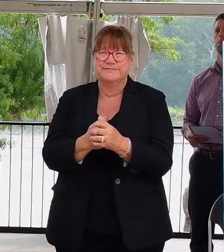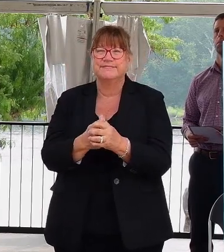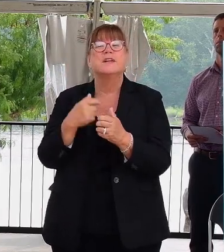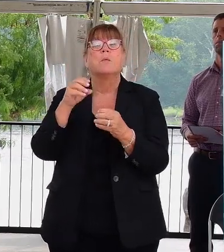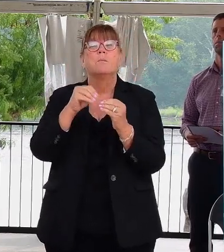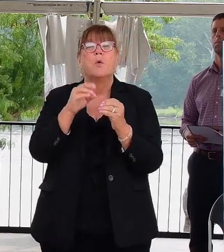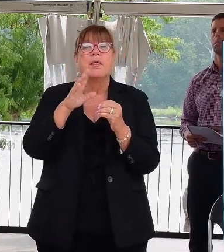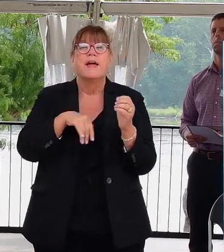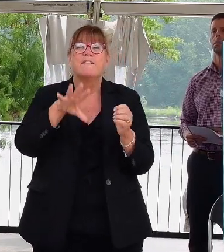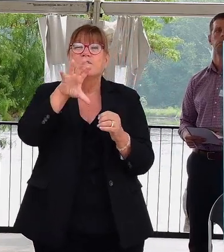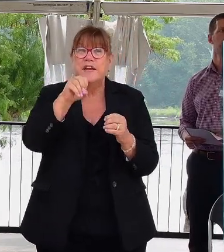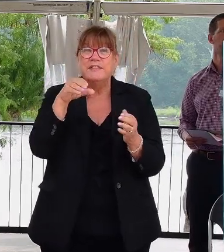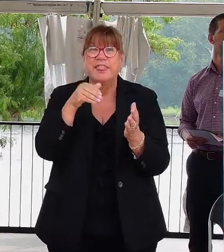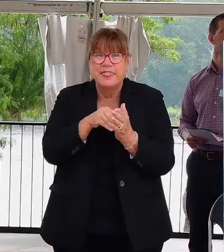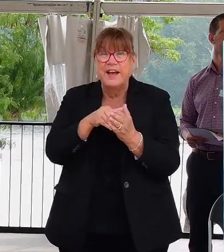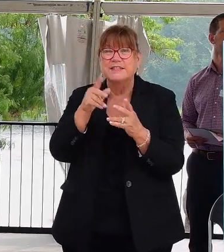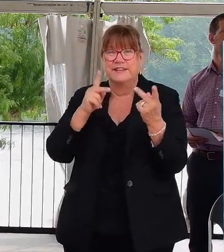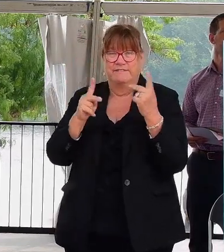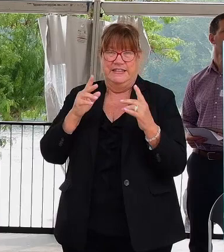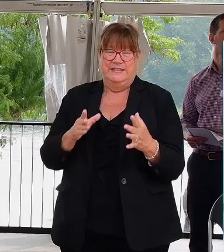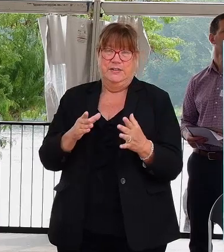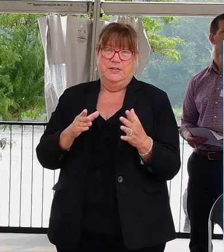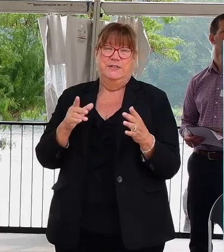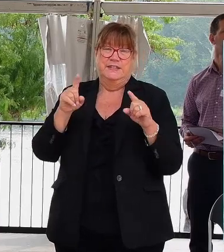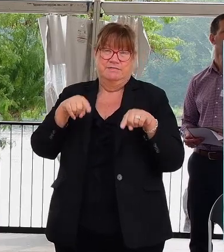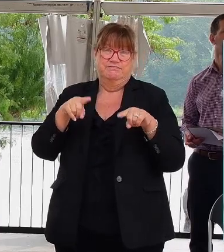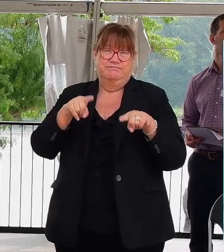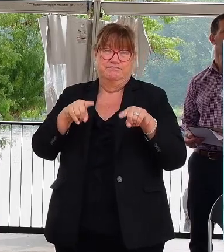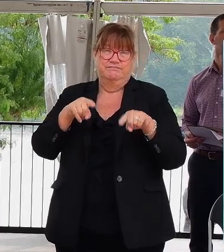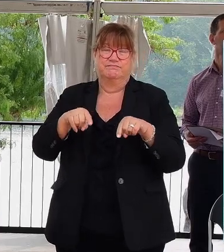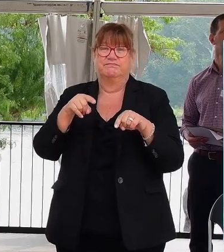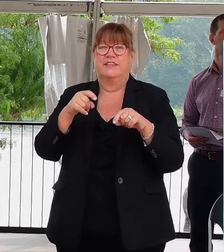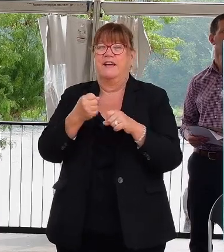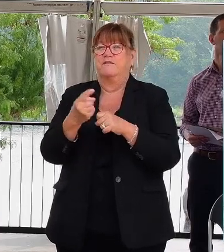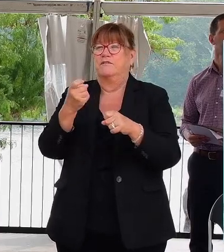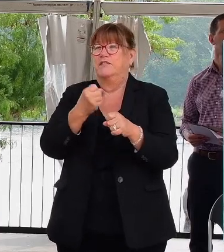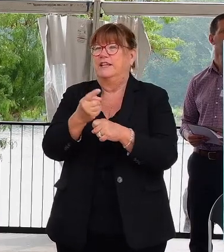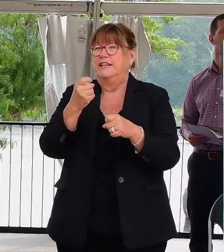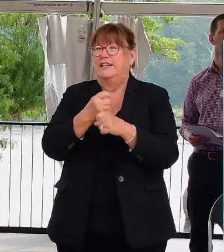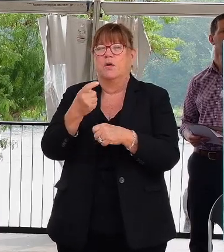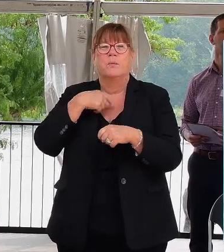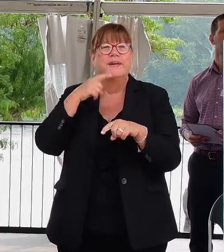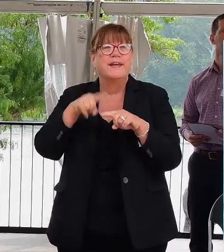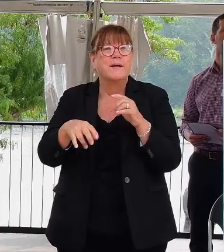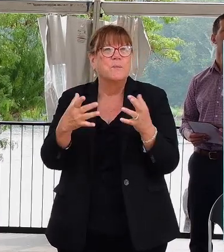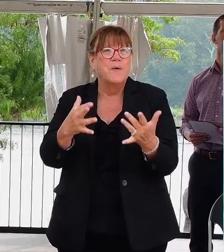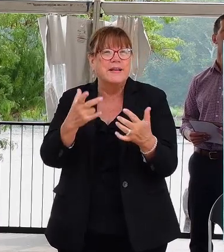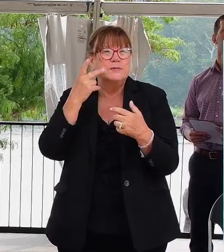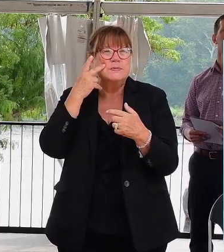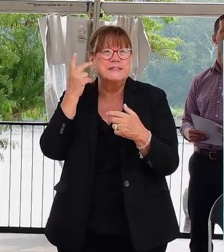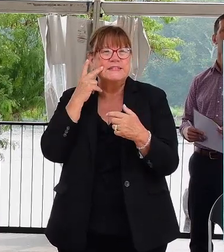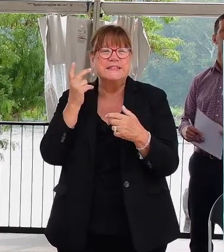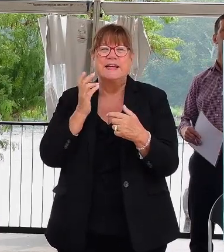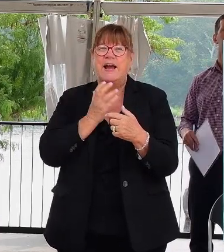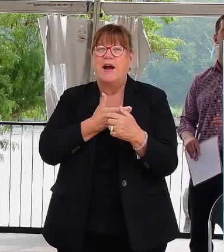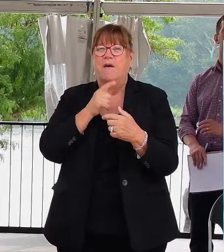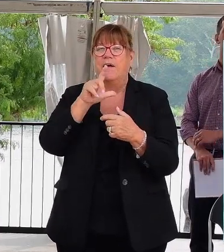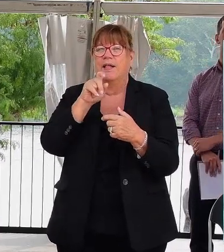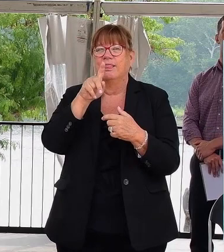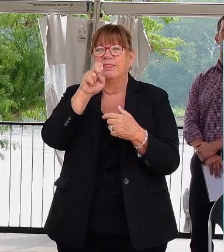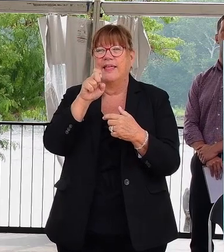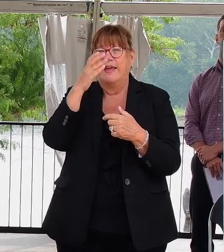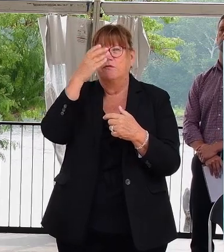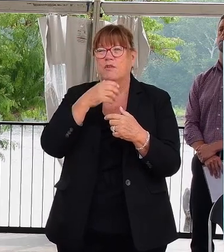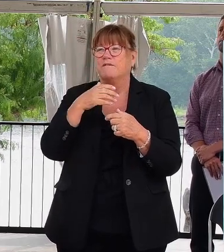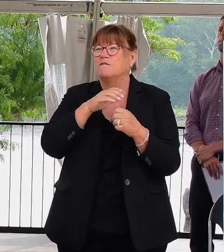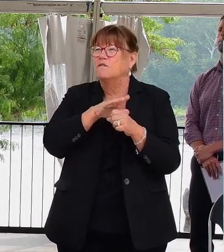than 50,000 visitors attend the festivities each year, and we can't wait to see our lakefront filled